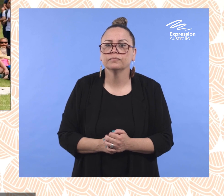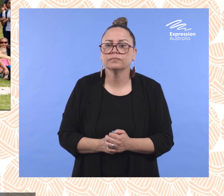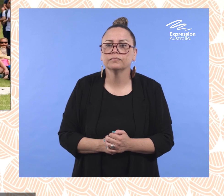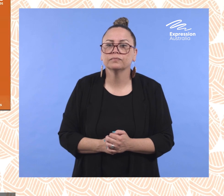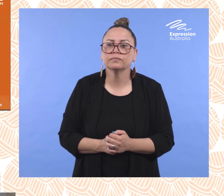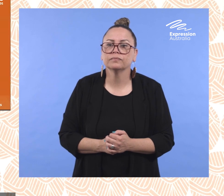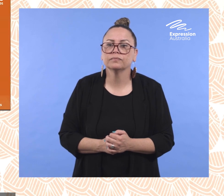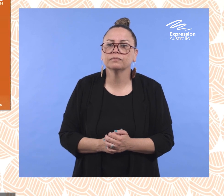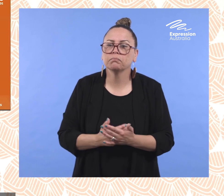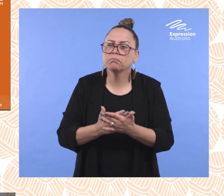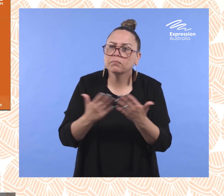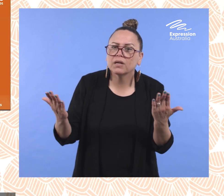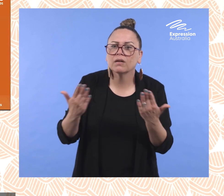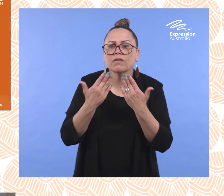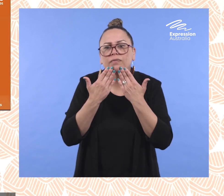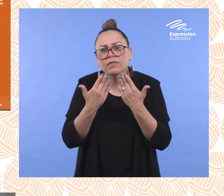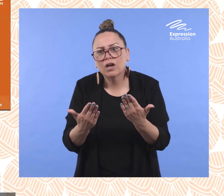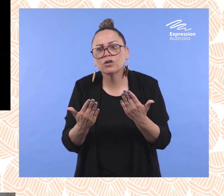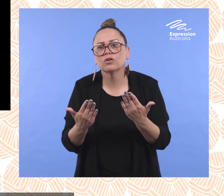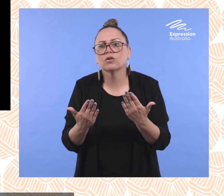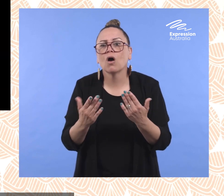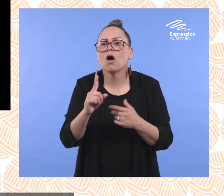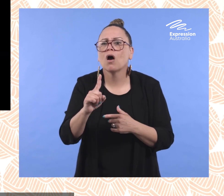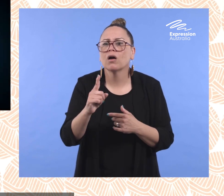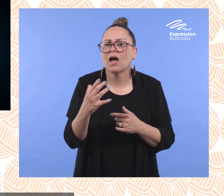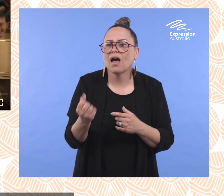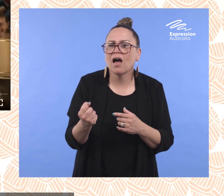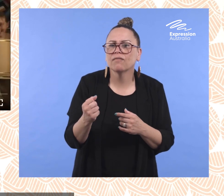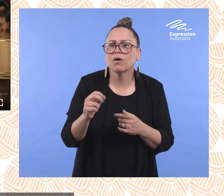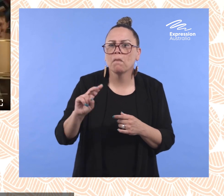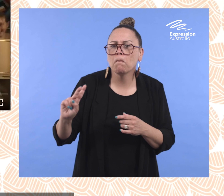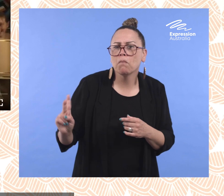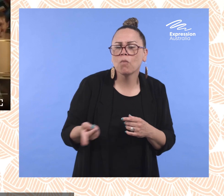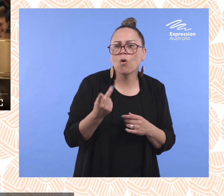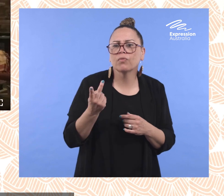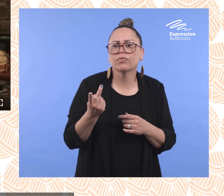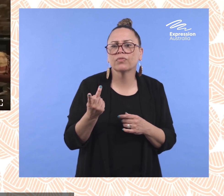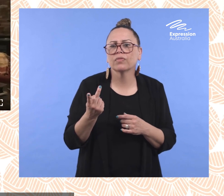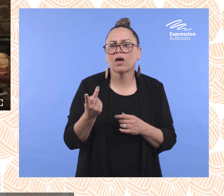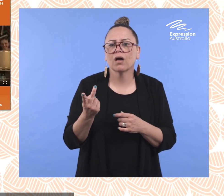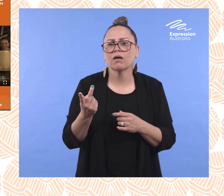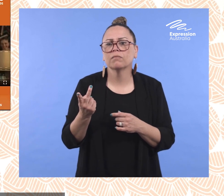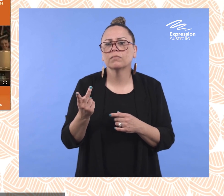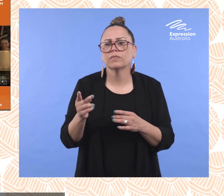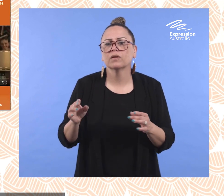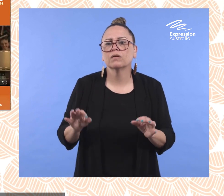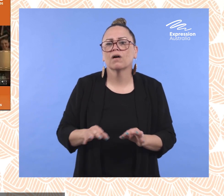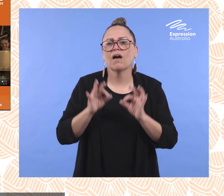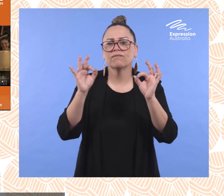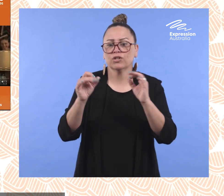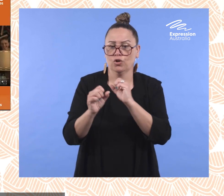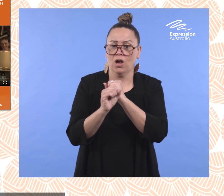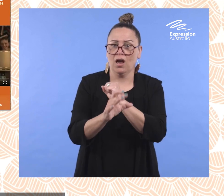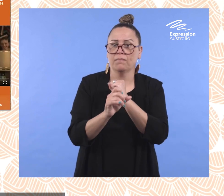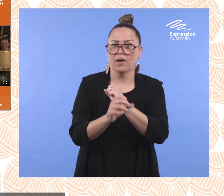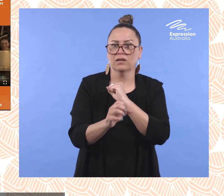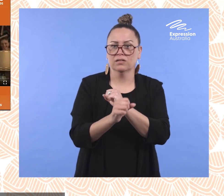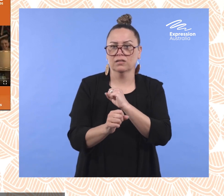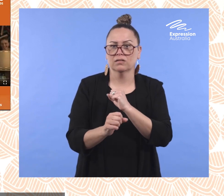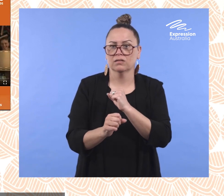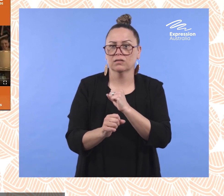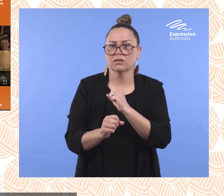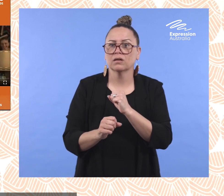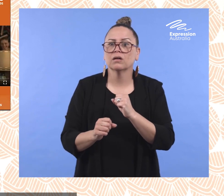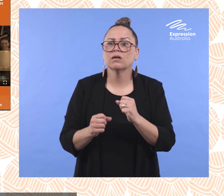Eso. And I do have both versions of the official campaign